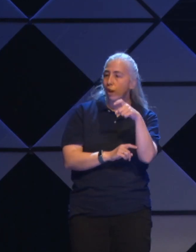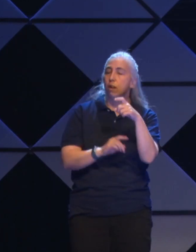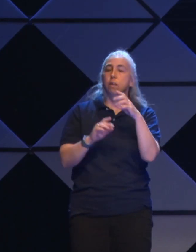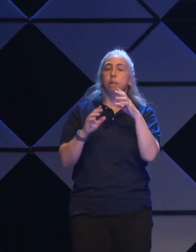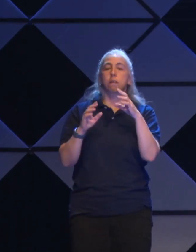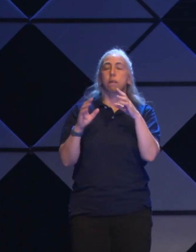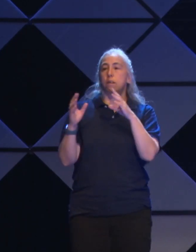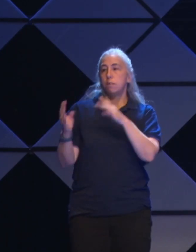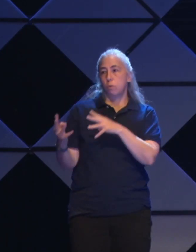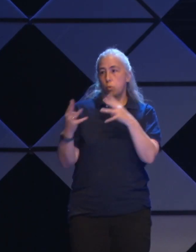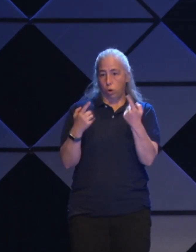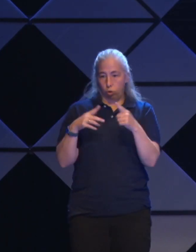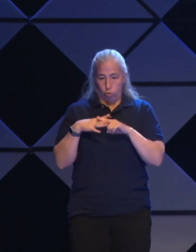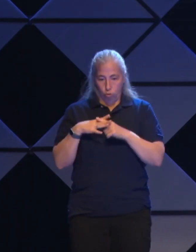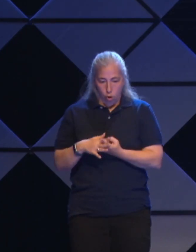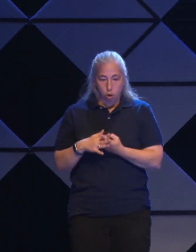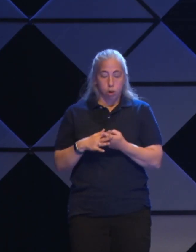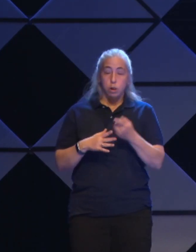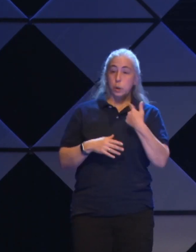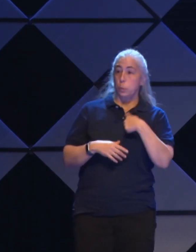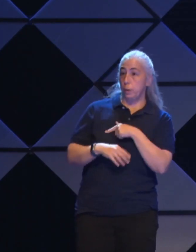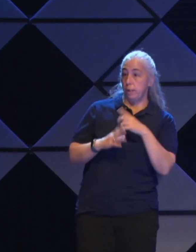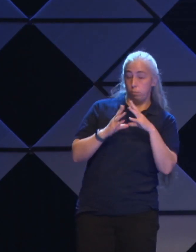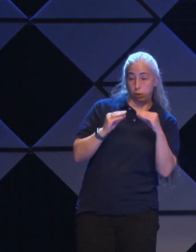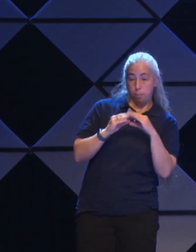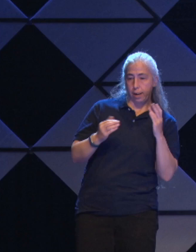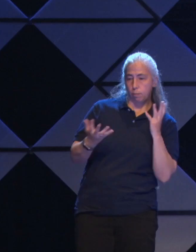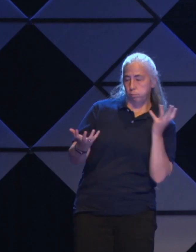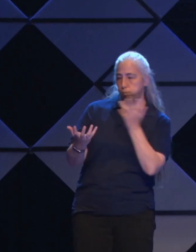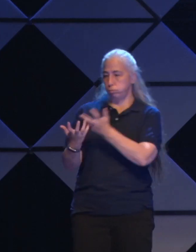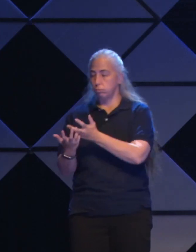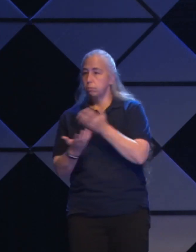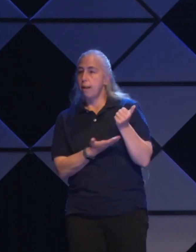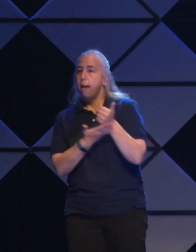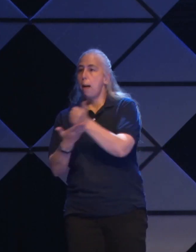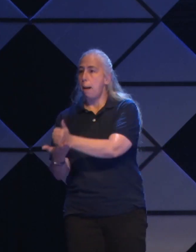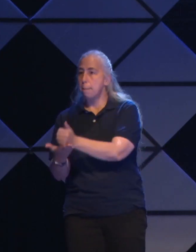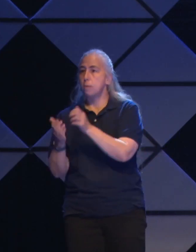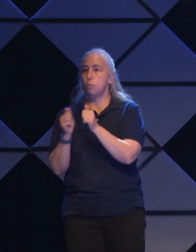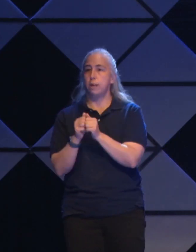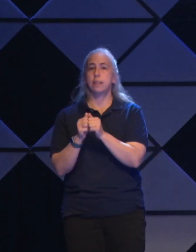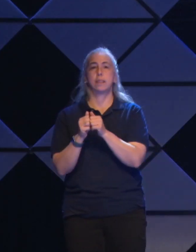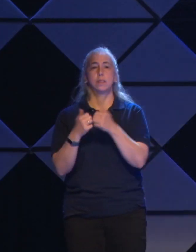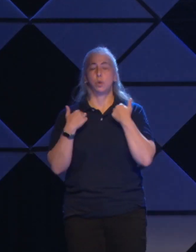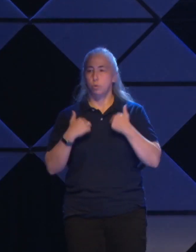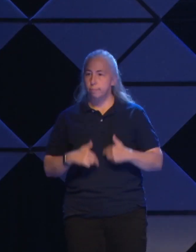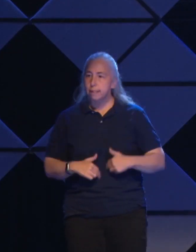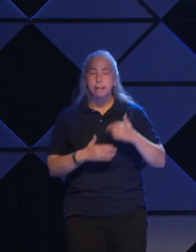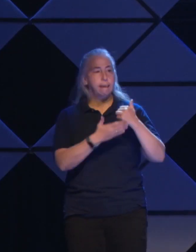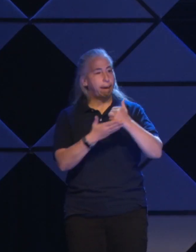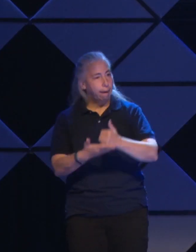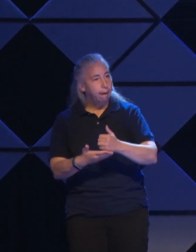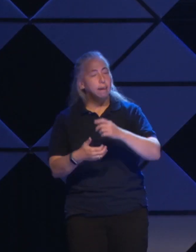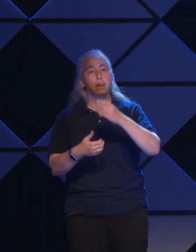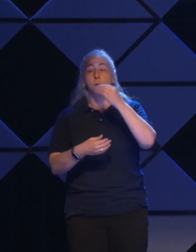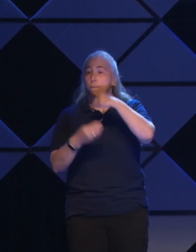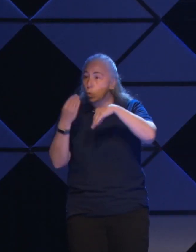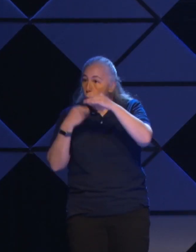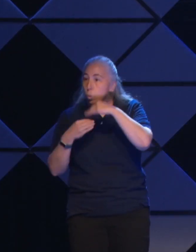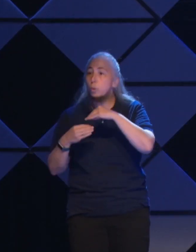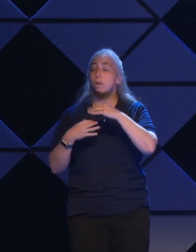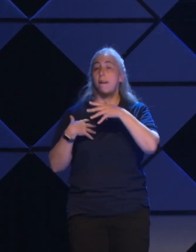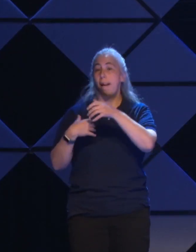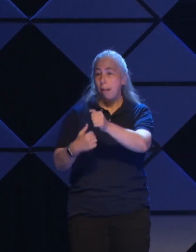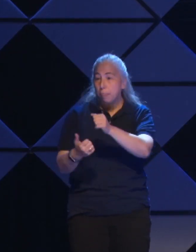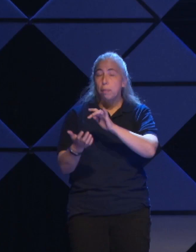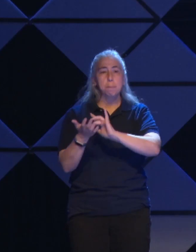been very heavily involved in providing aid, humanitarian aid, like food, personal hygiene items, and a lot of